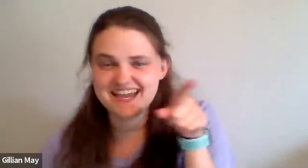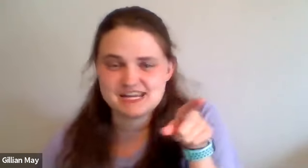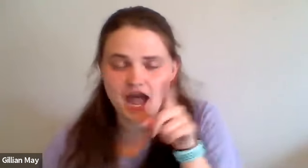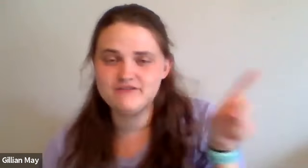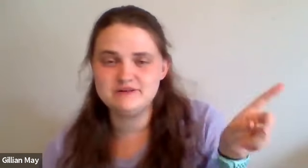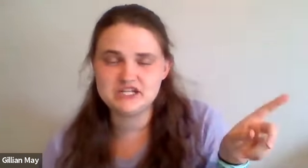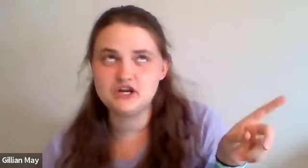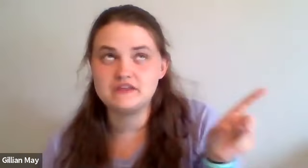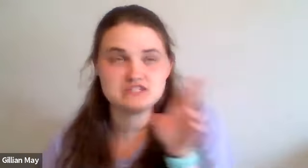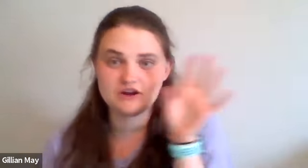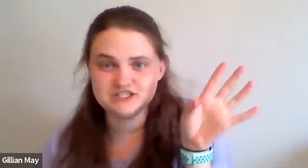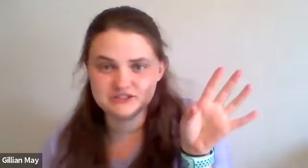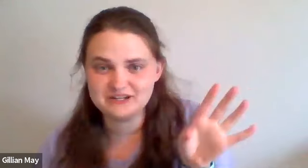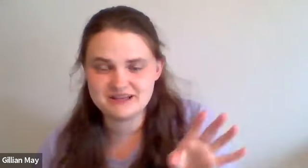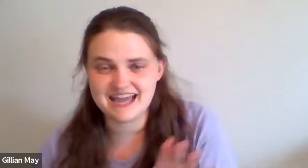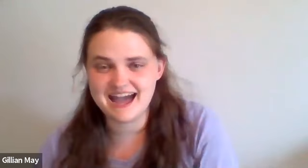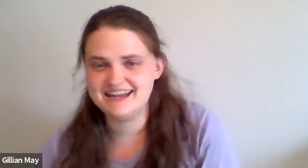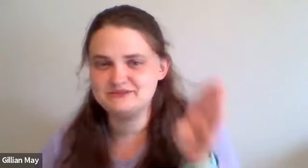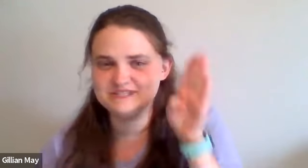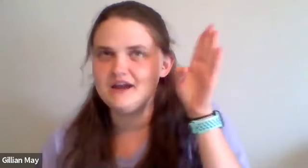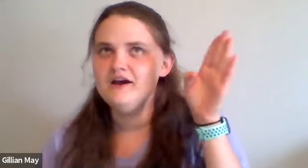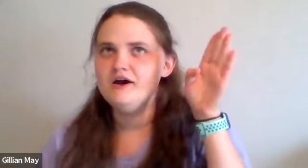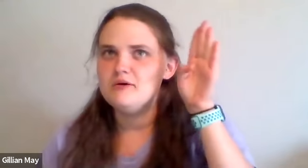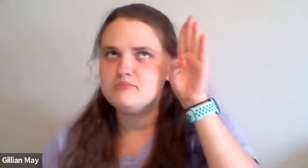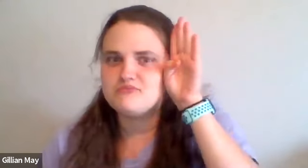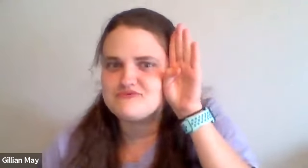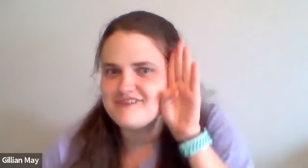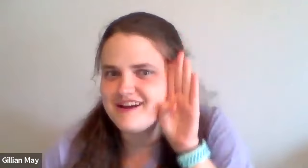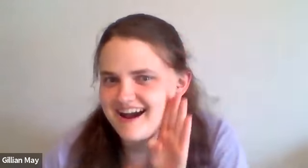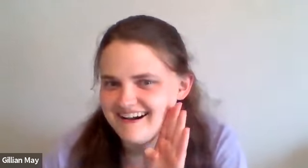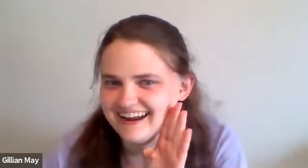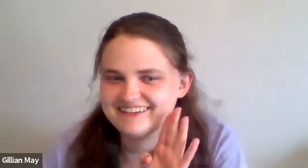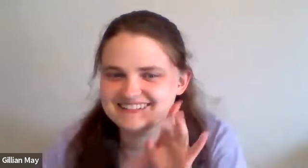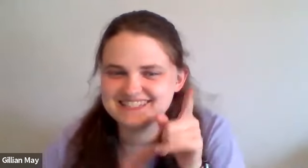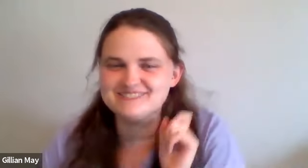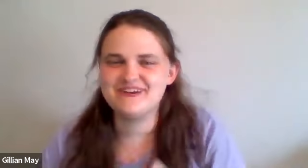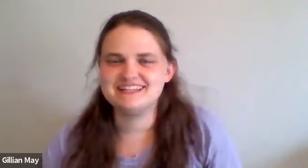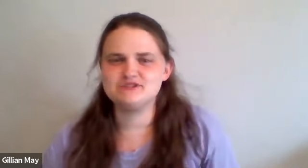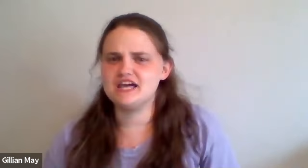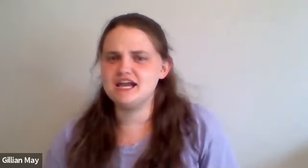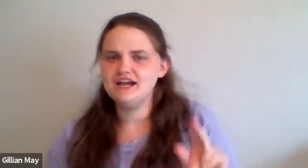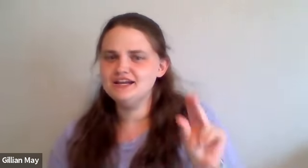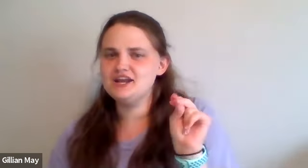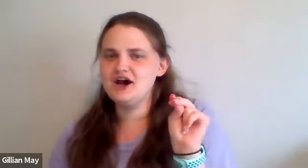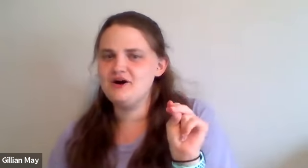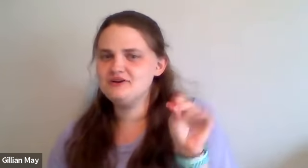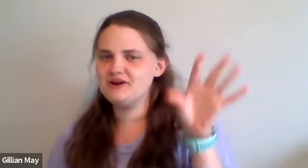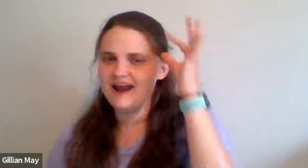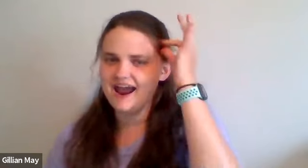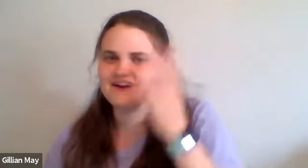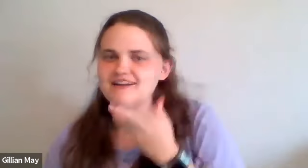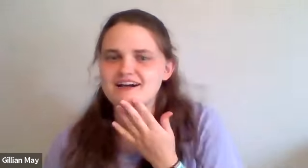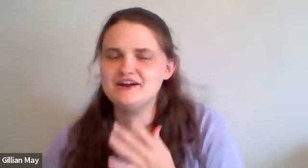Teddy having to be, you know, the star student who has to add. He was like brown. I could see his face. He was like, "No, your hair